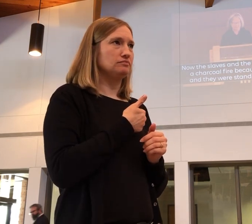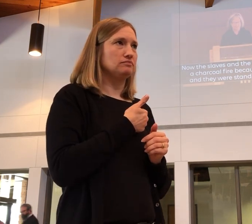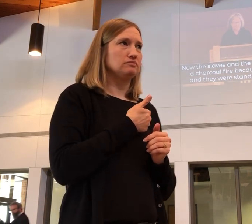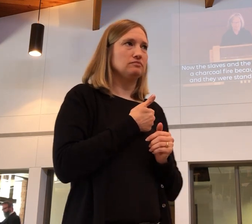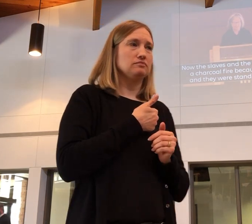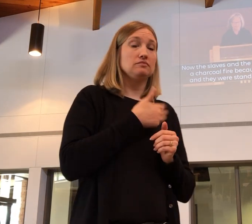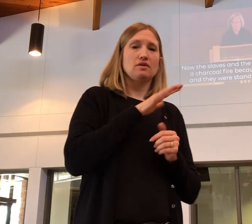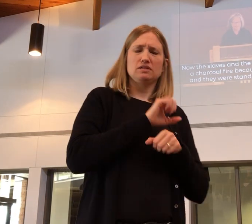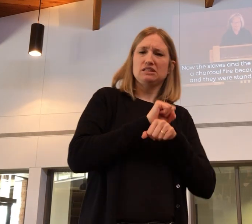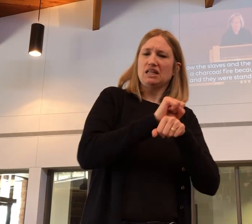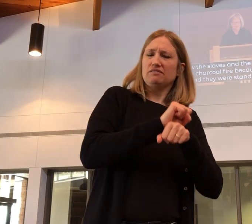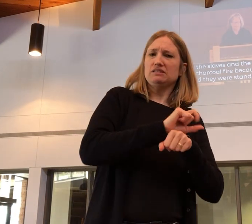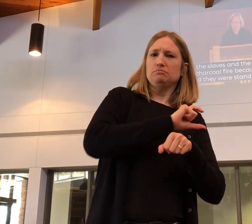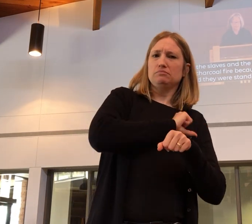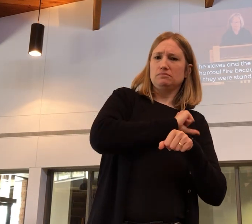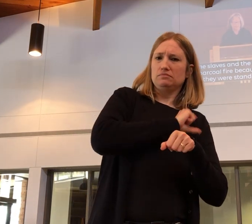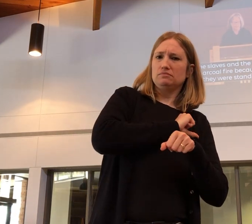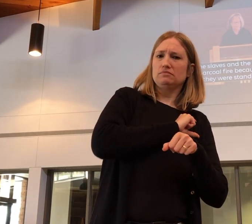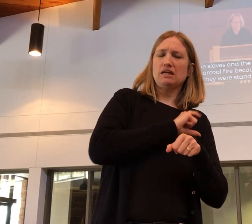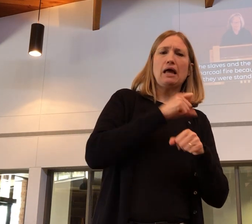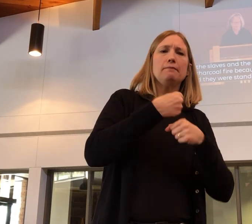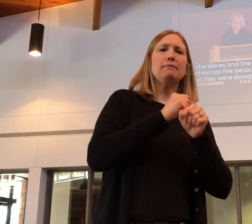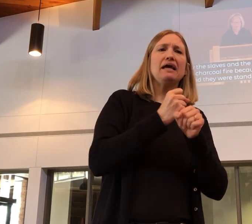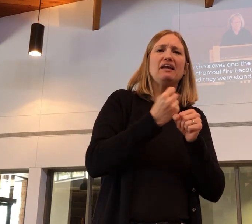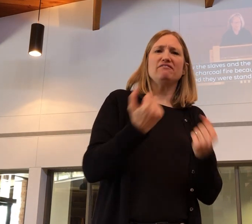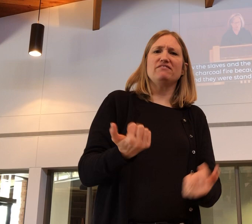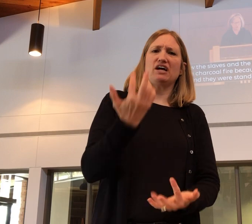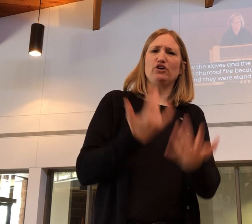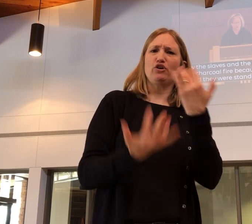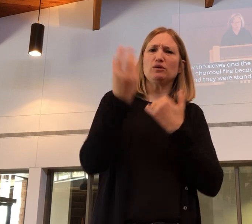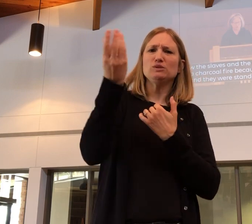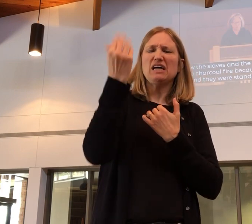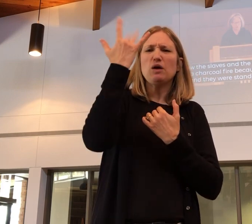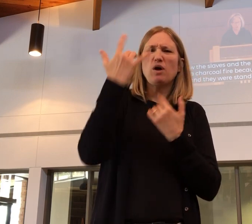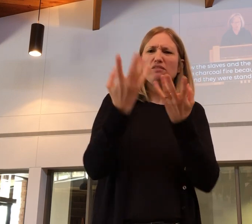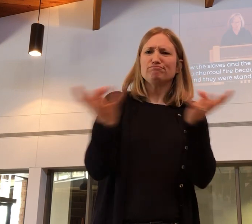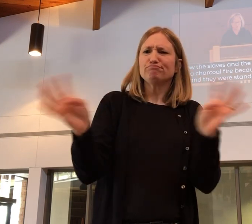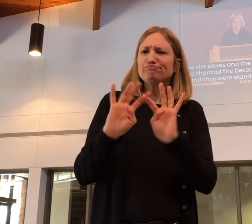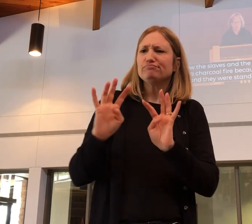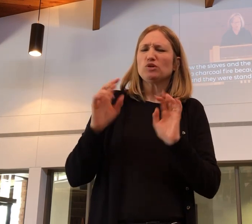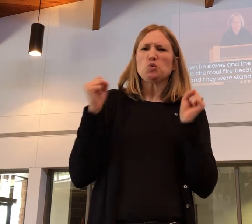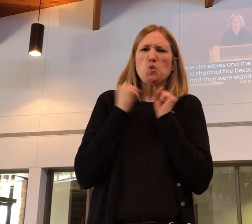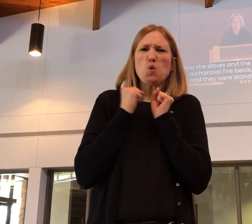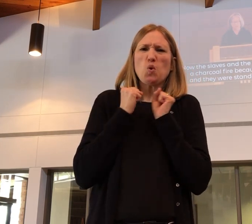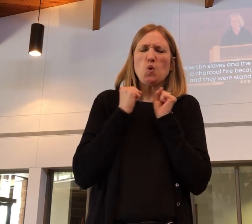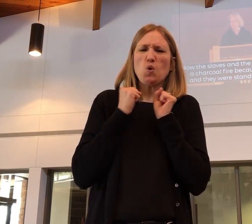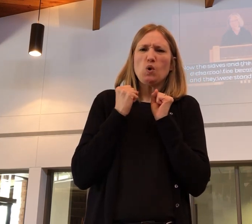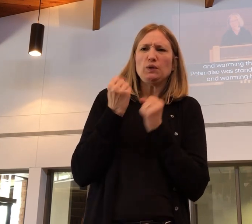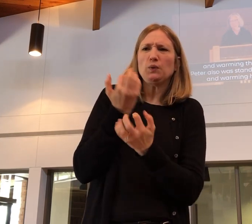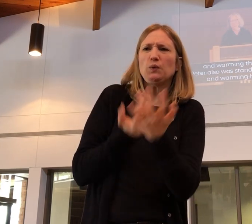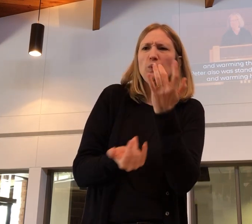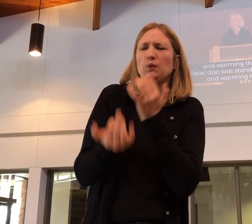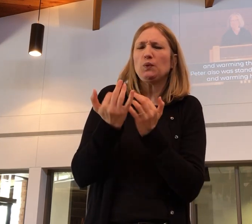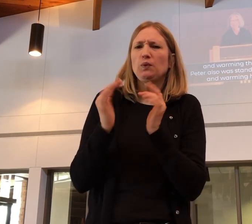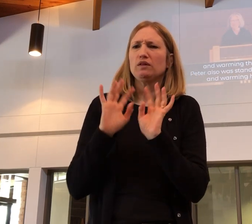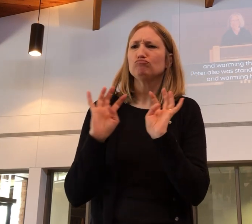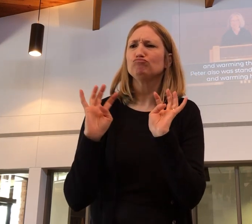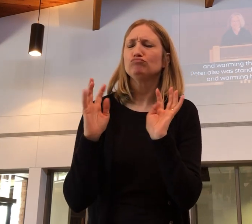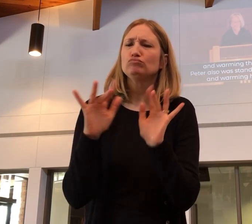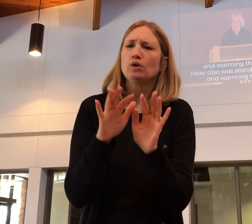slaves and the police had made a charcoal fire because it was cold, and they were standing around it and